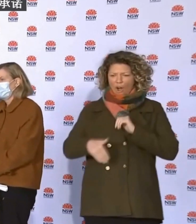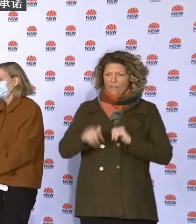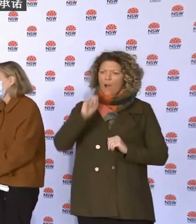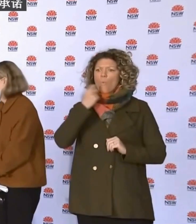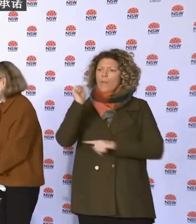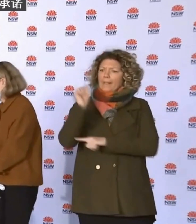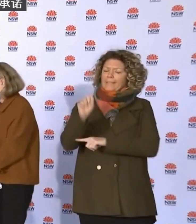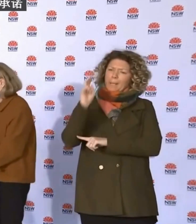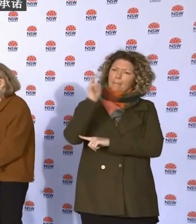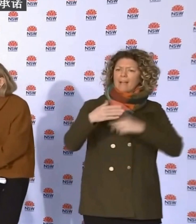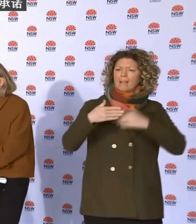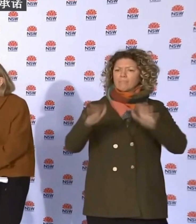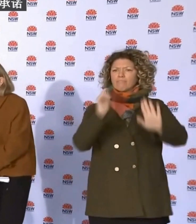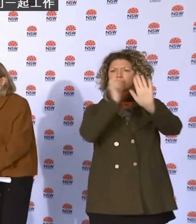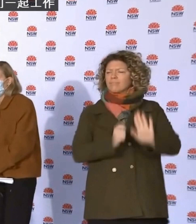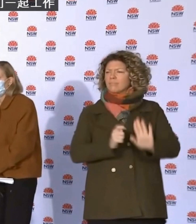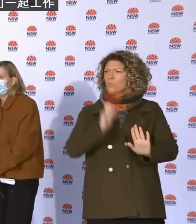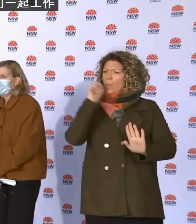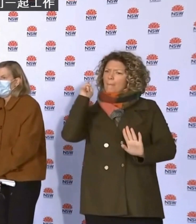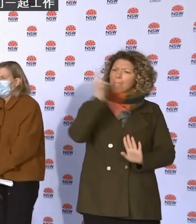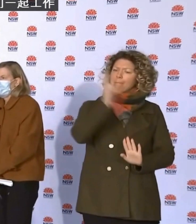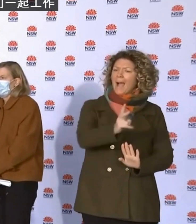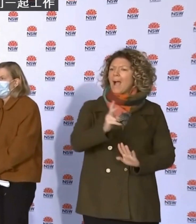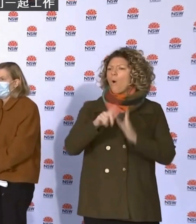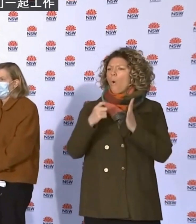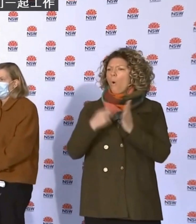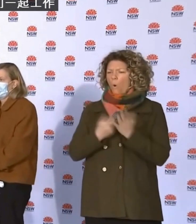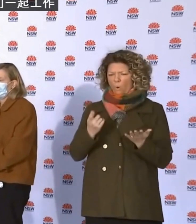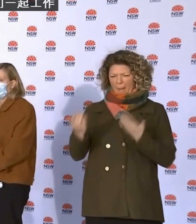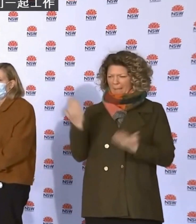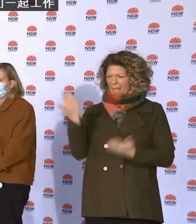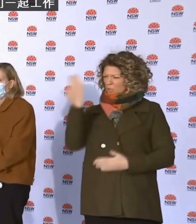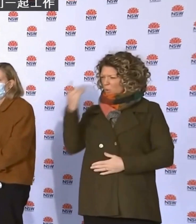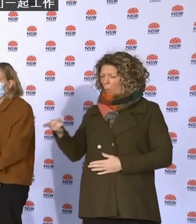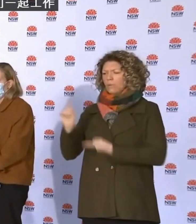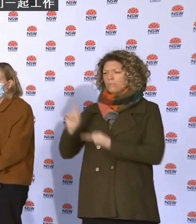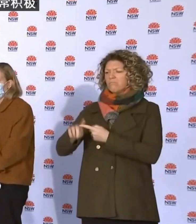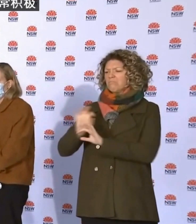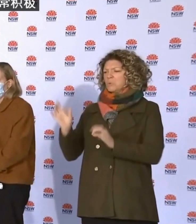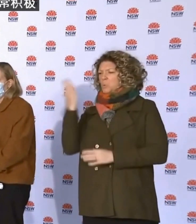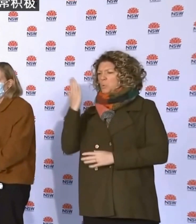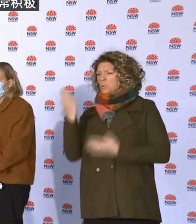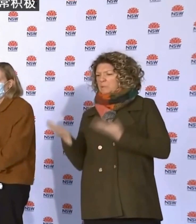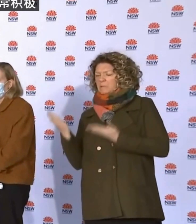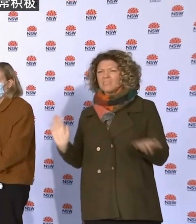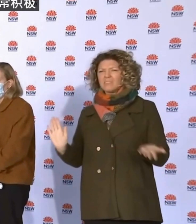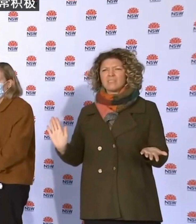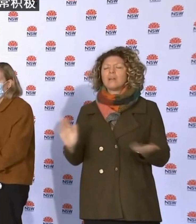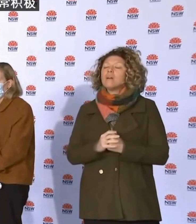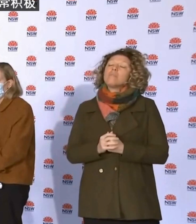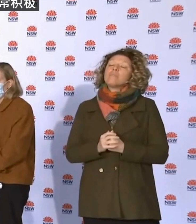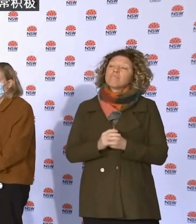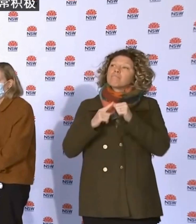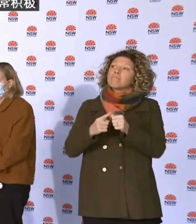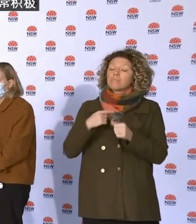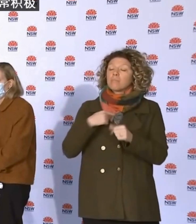other things? Because we made an undertaking with the construction sector to say that we need you to work with us, and many of them have been so